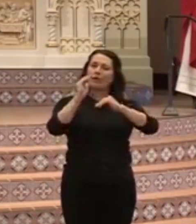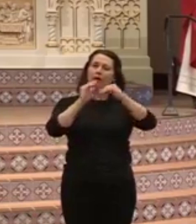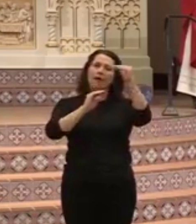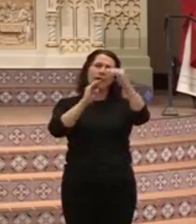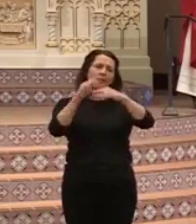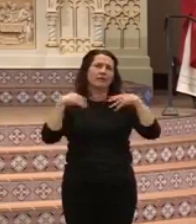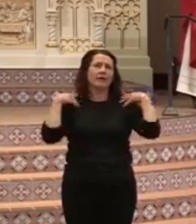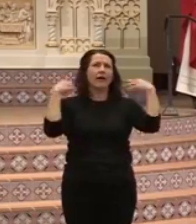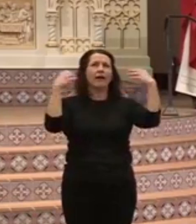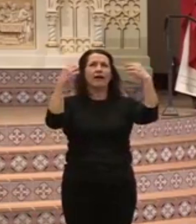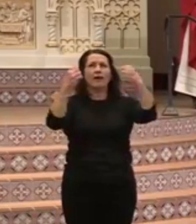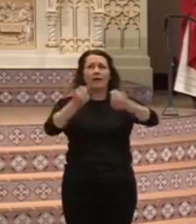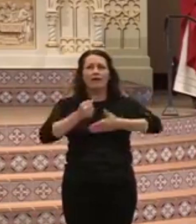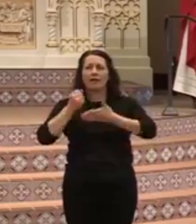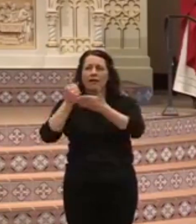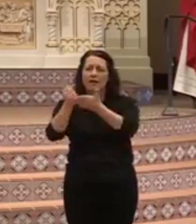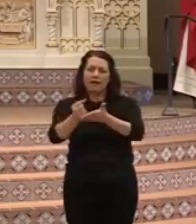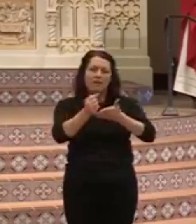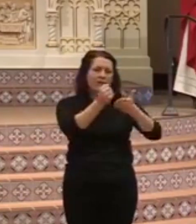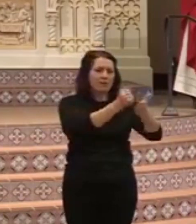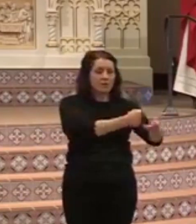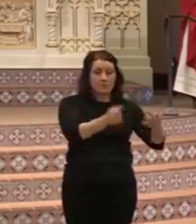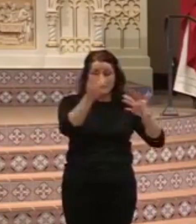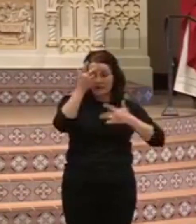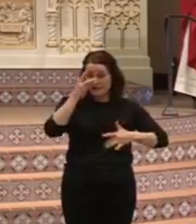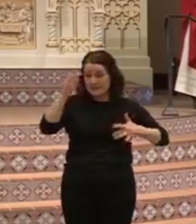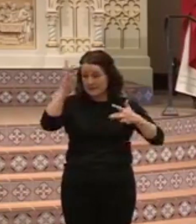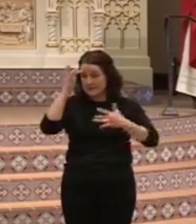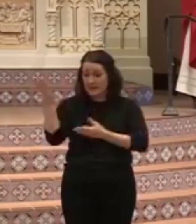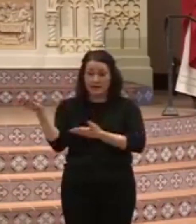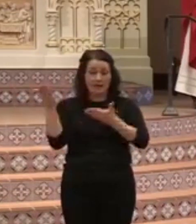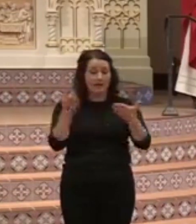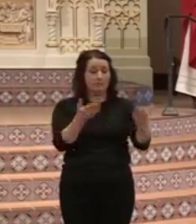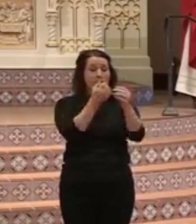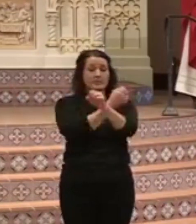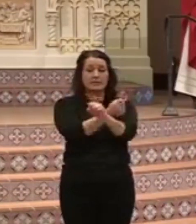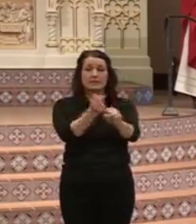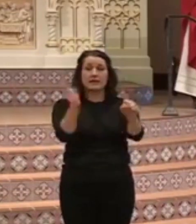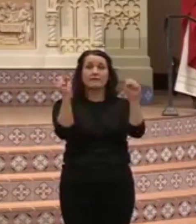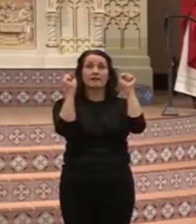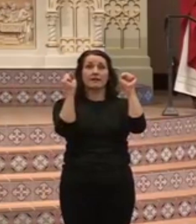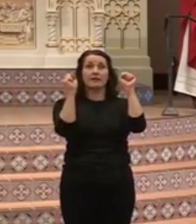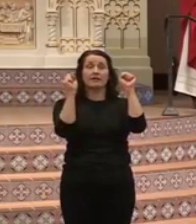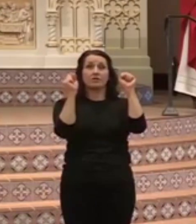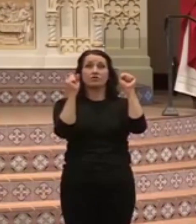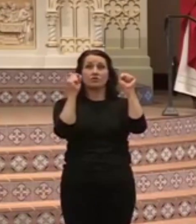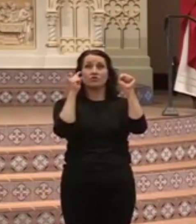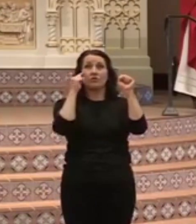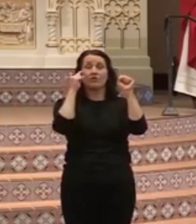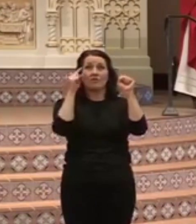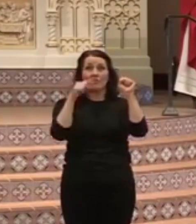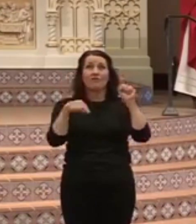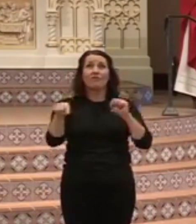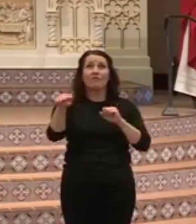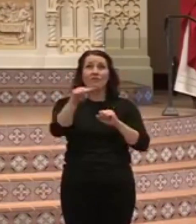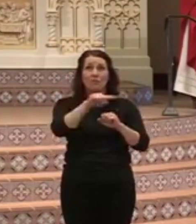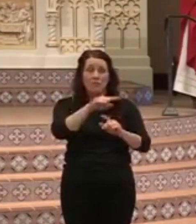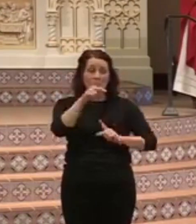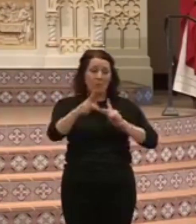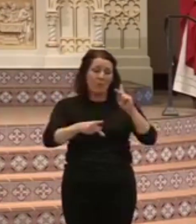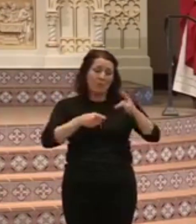health to the sick, and salvation to the